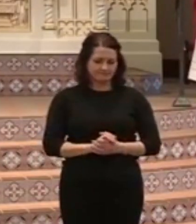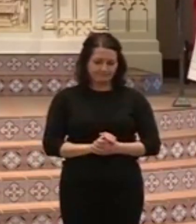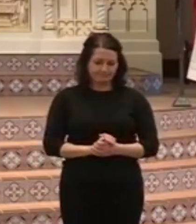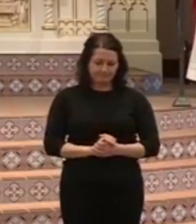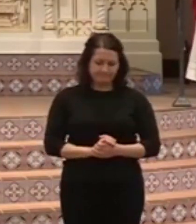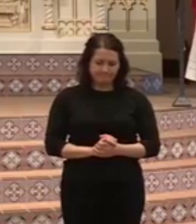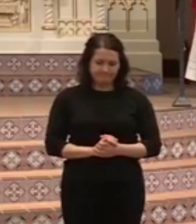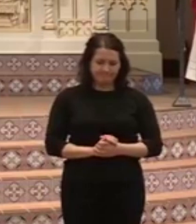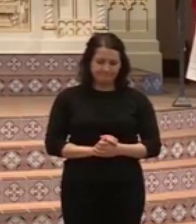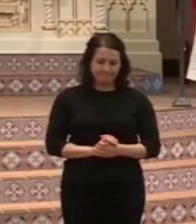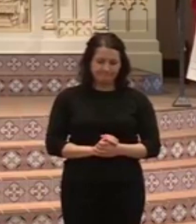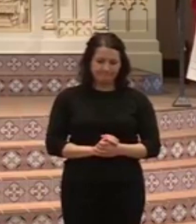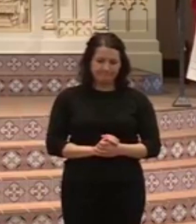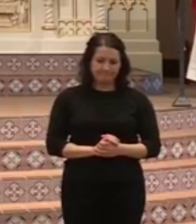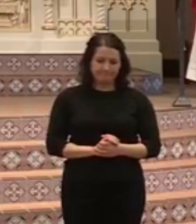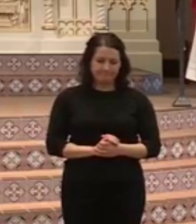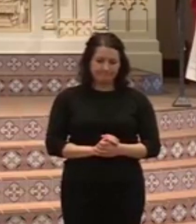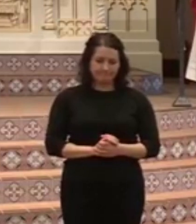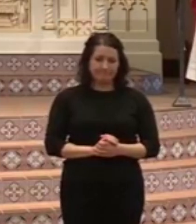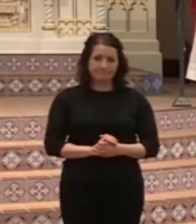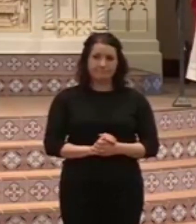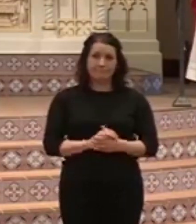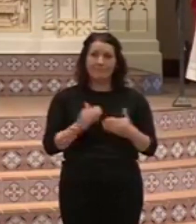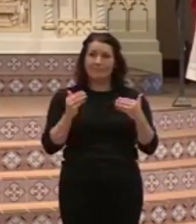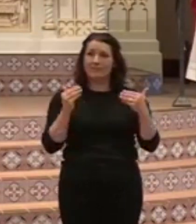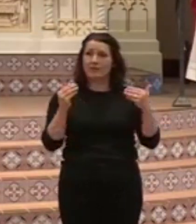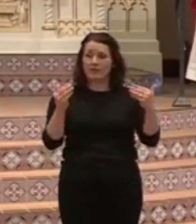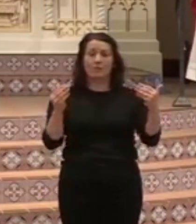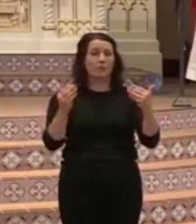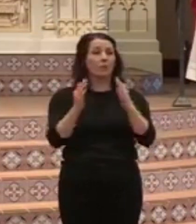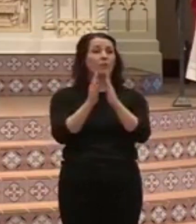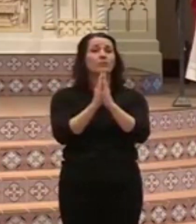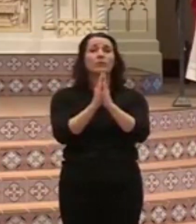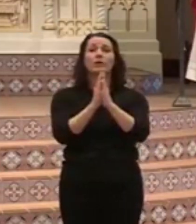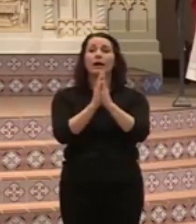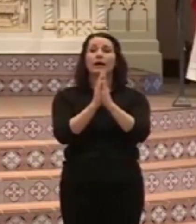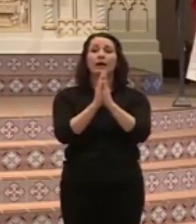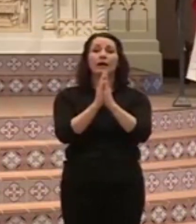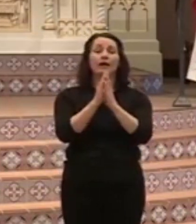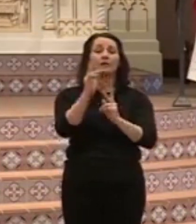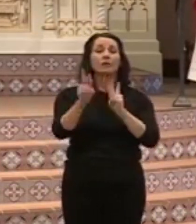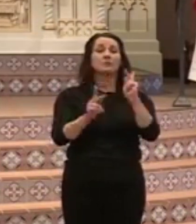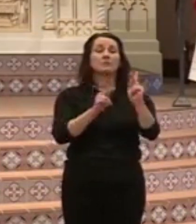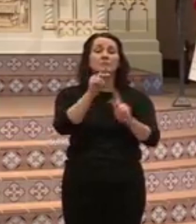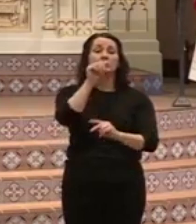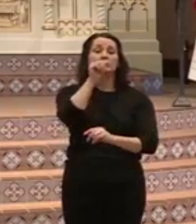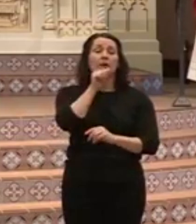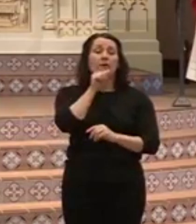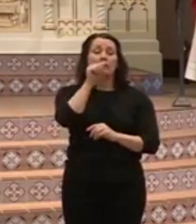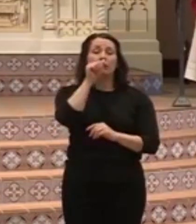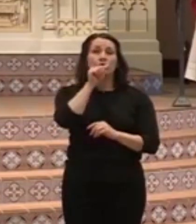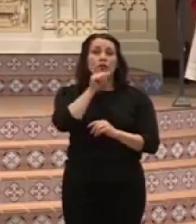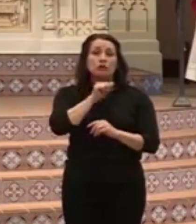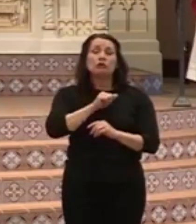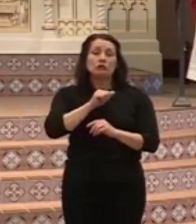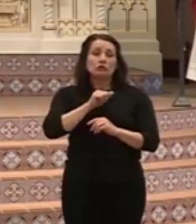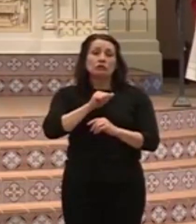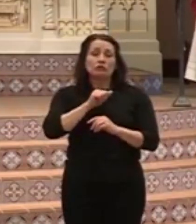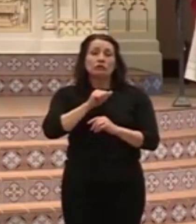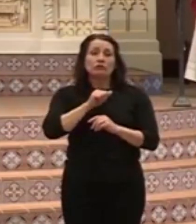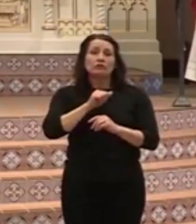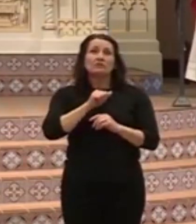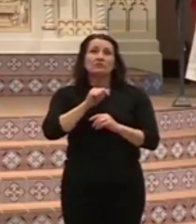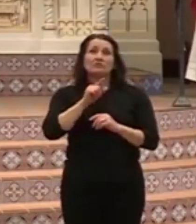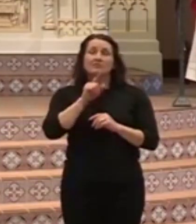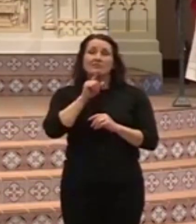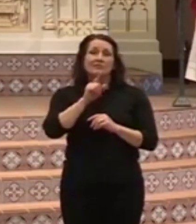Amen. Let us pray for those who suffer the consequences of the